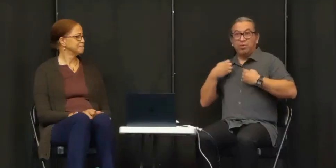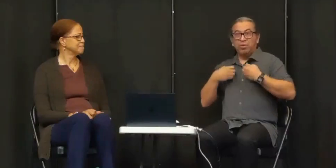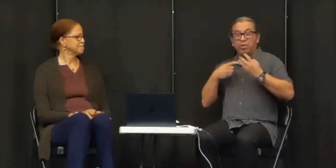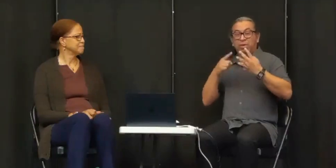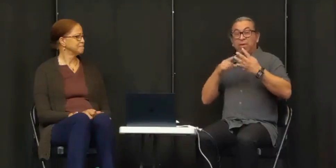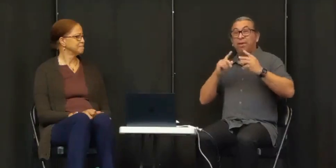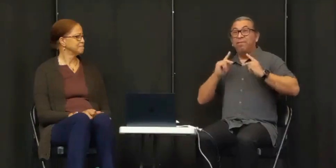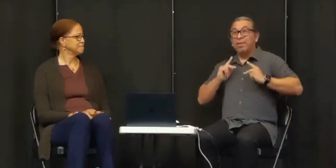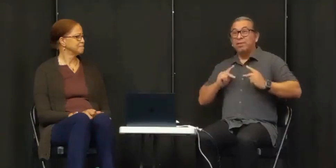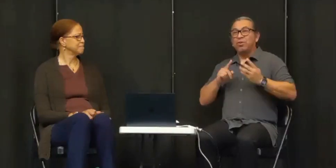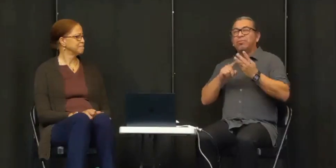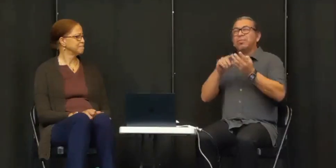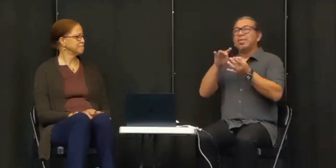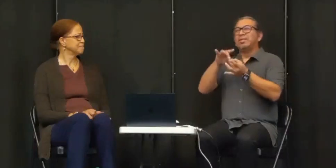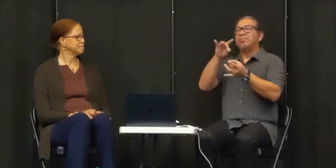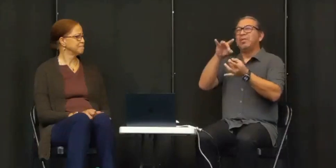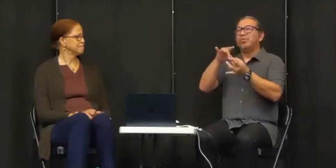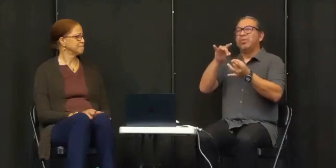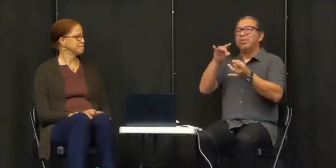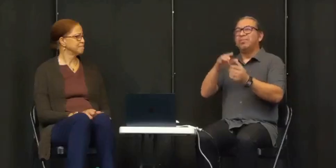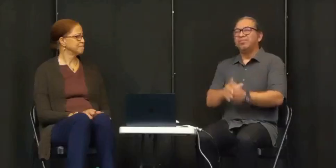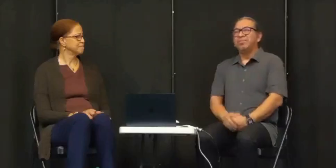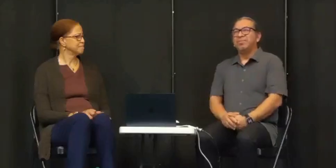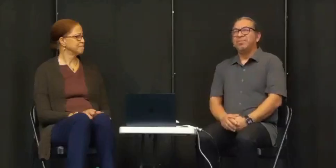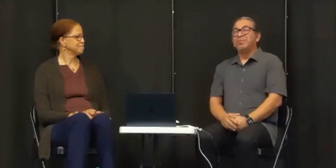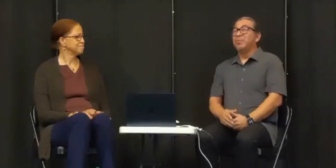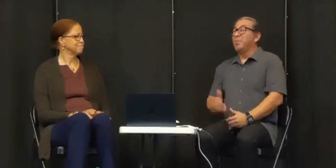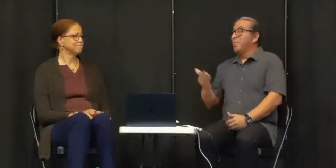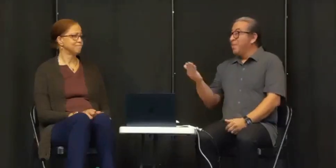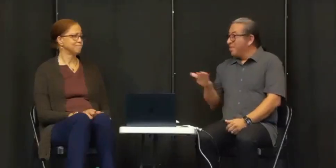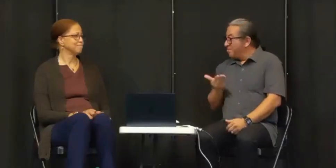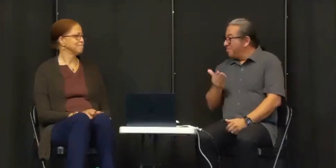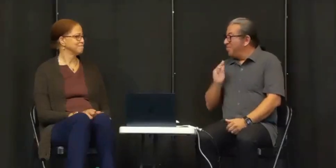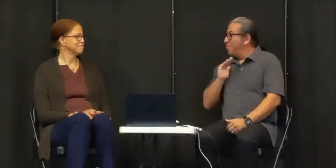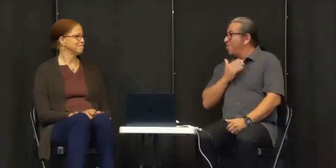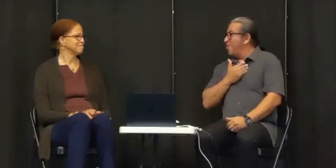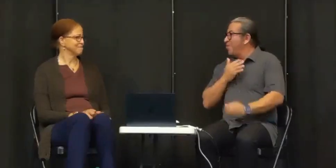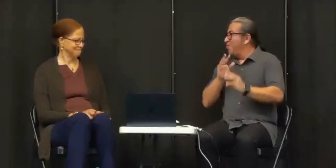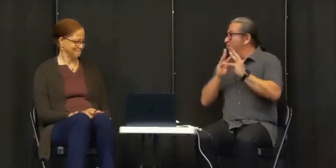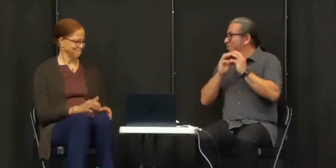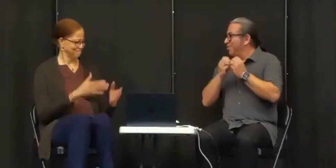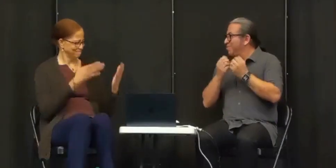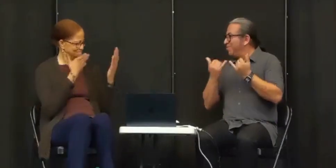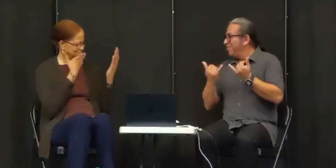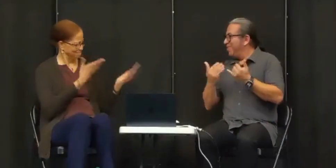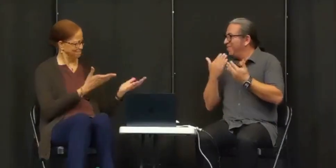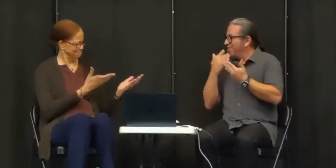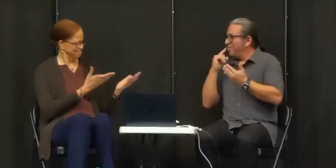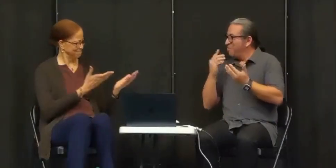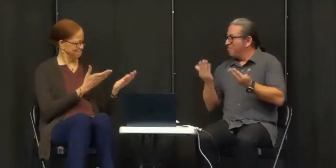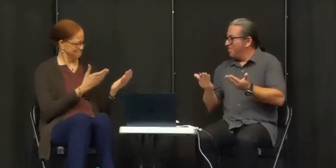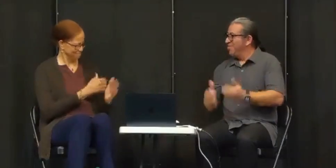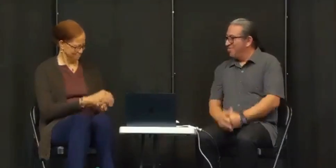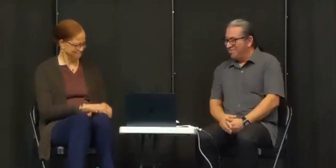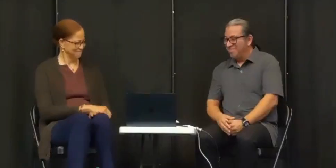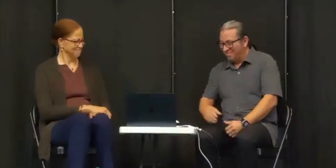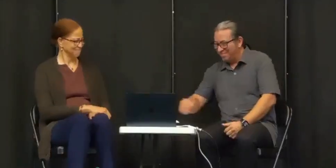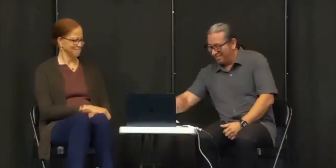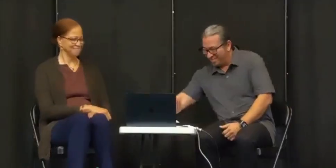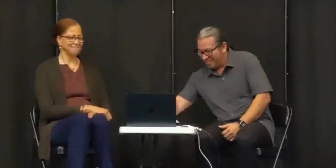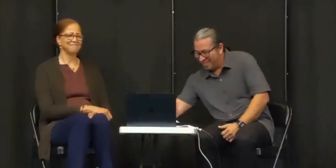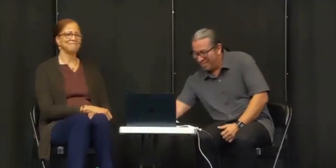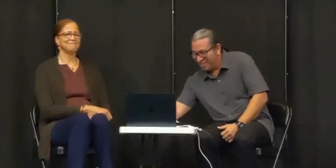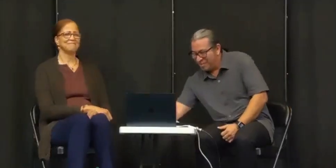we have mental, emotional, physical, and spiritual health. Welcome to our workshop today. Thank